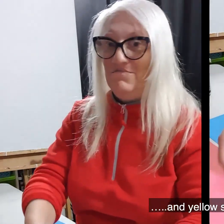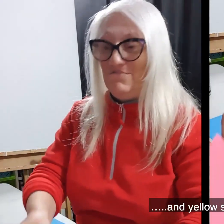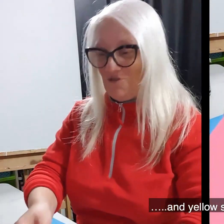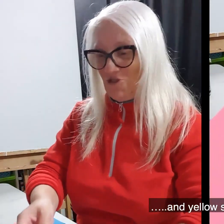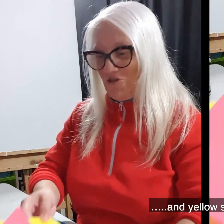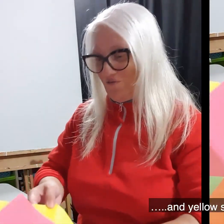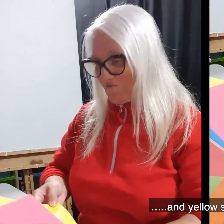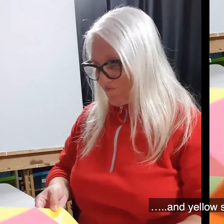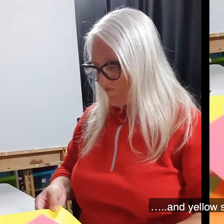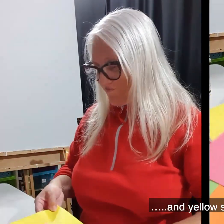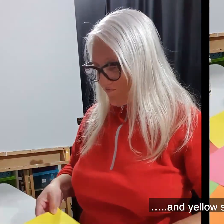and yellow second.